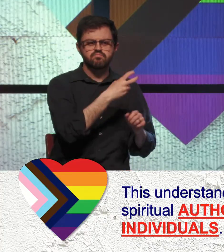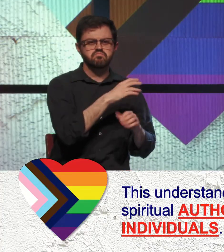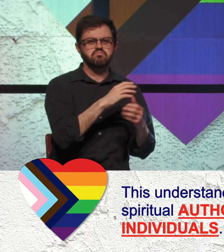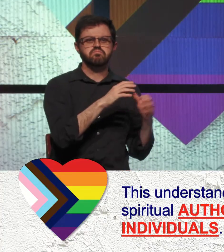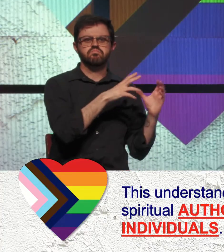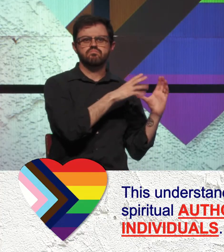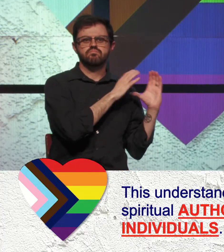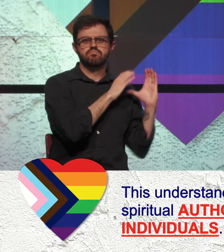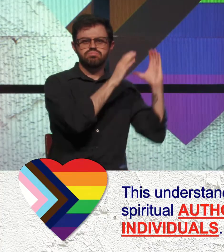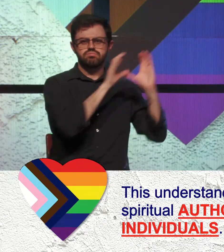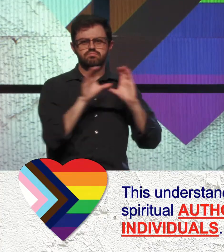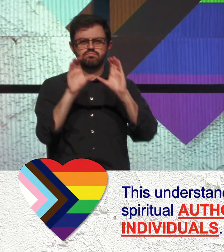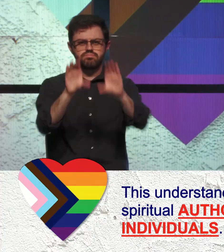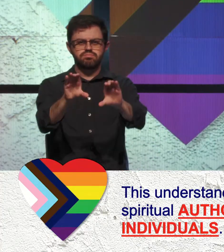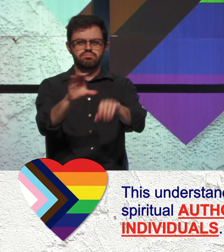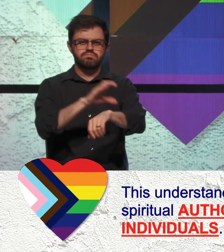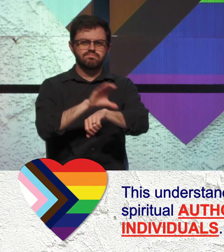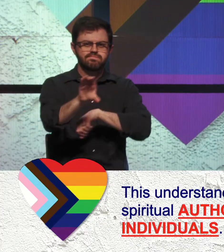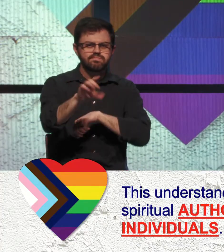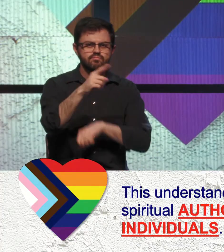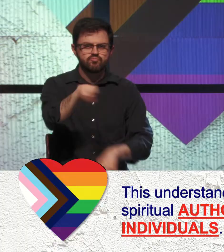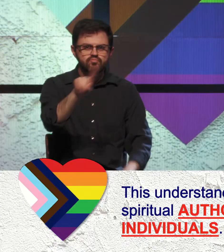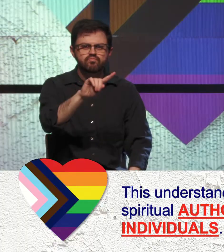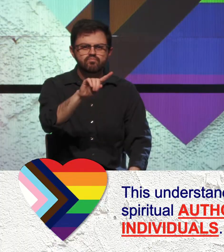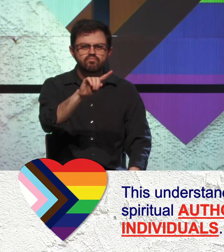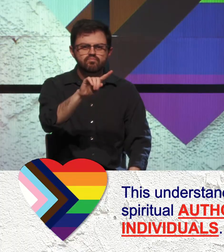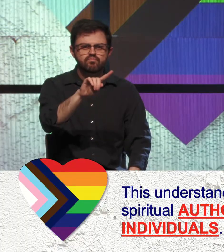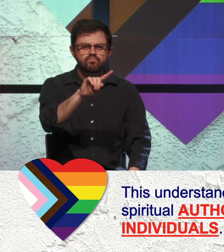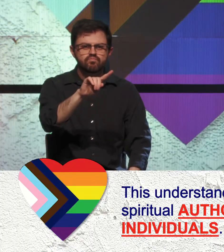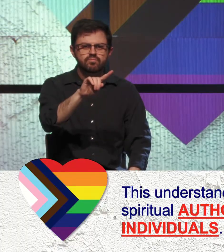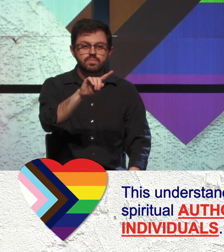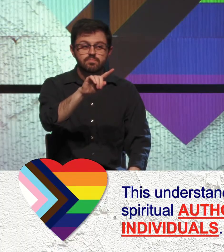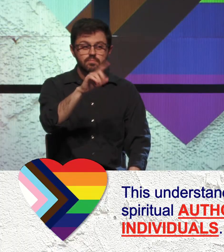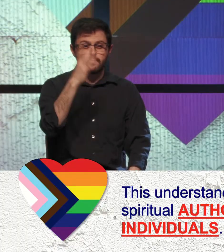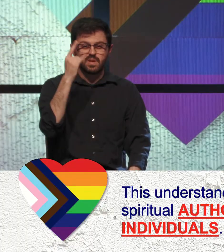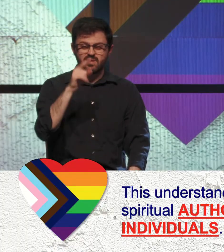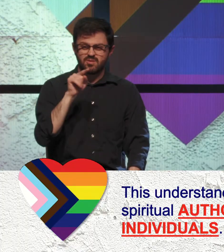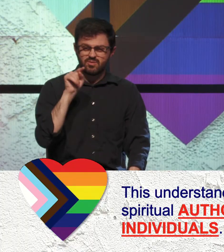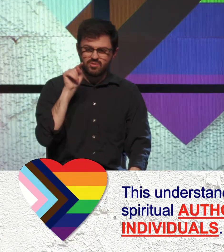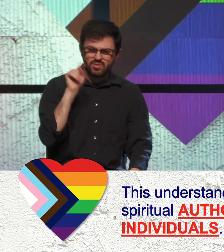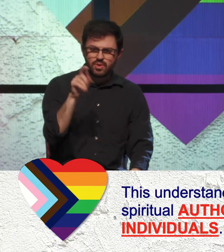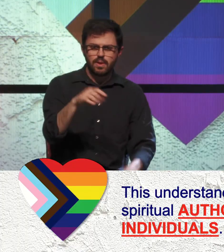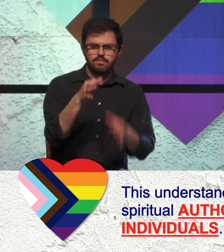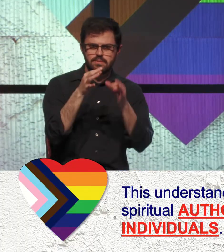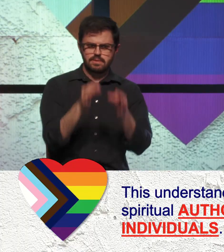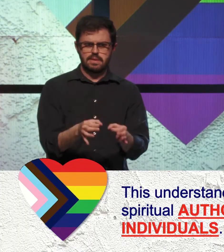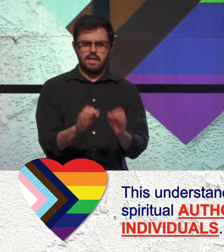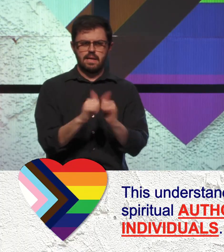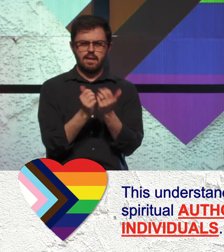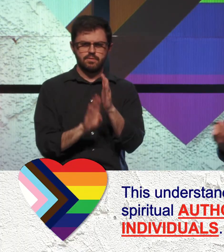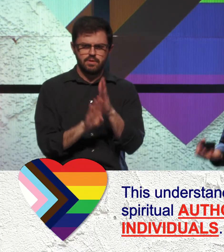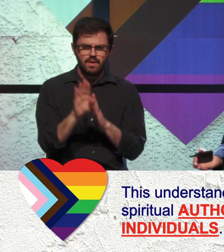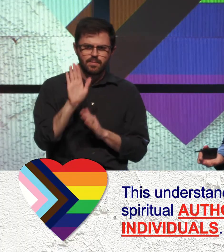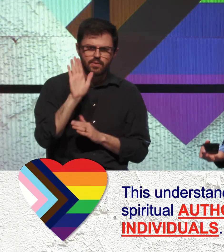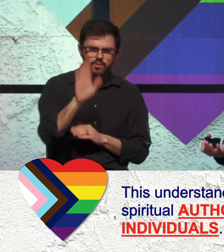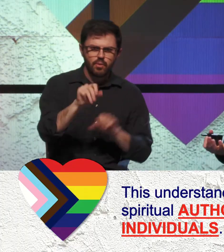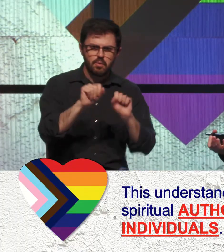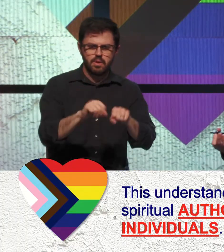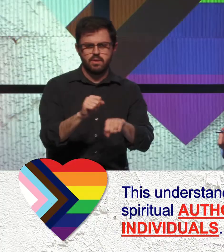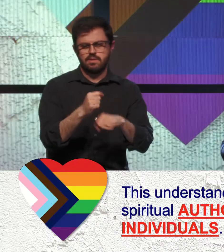have to decide what grows in you, your ability to love yourself. What does that look like for